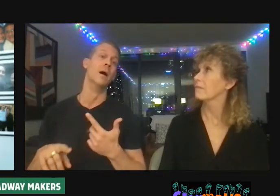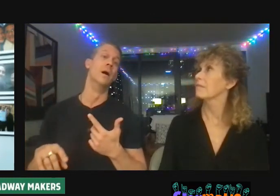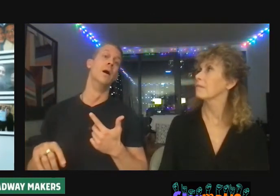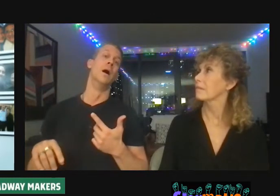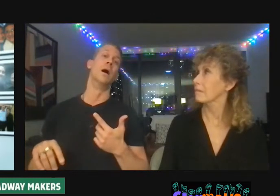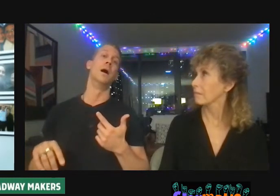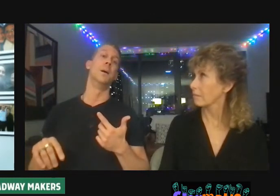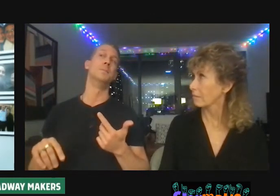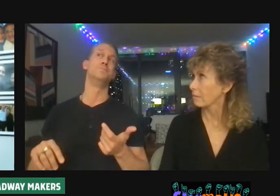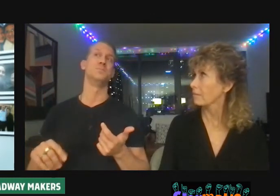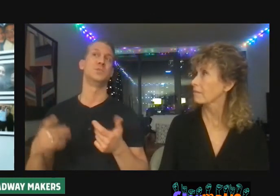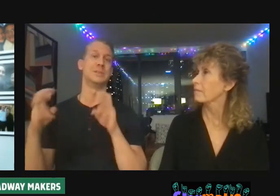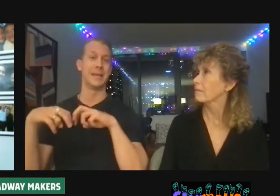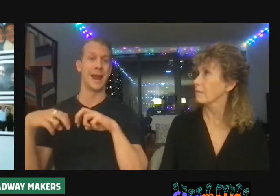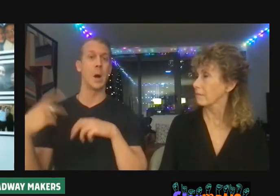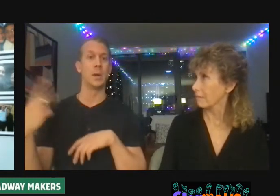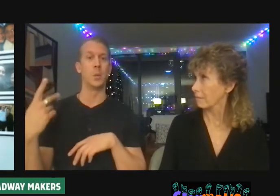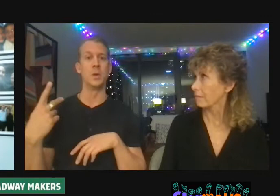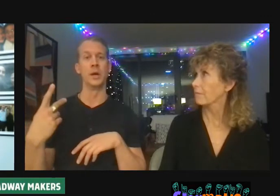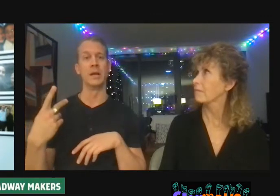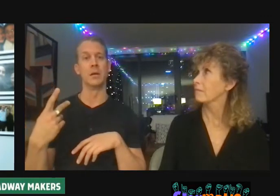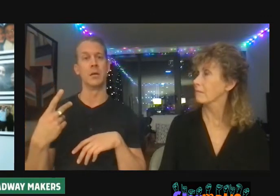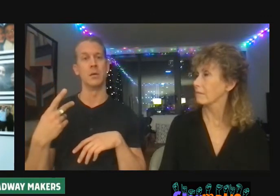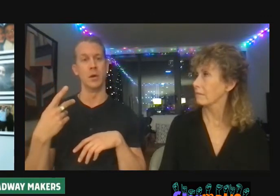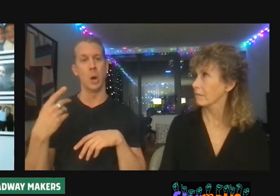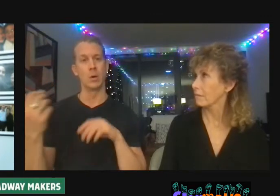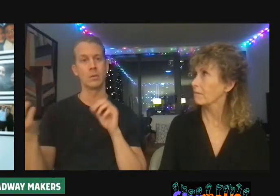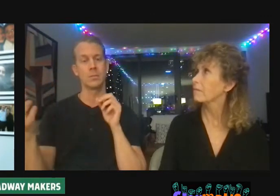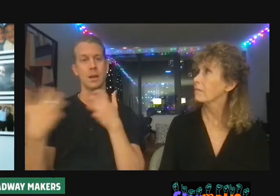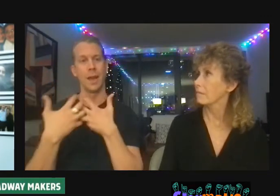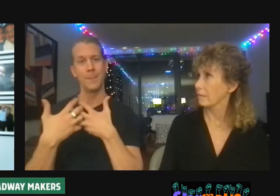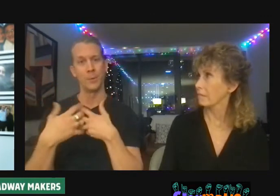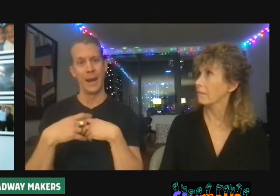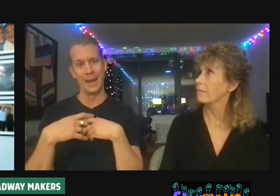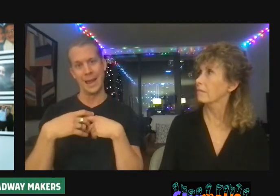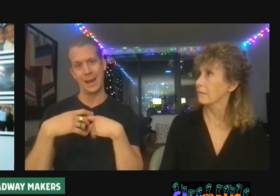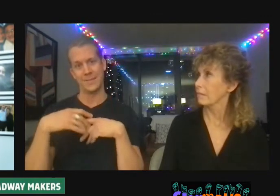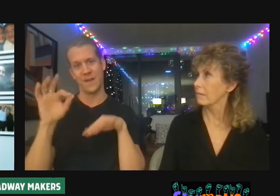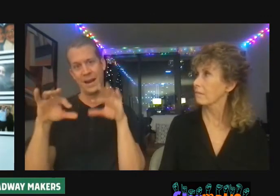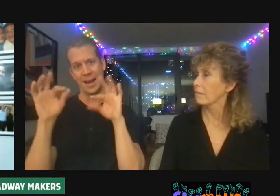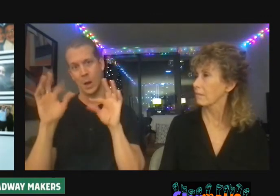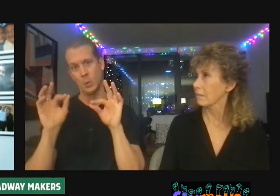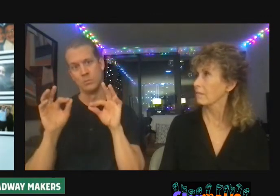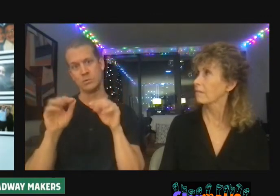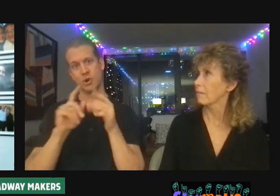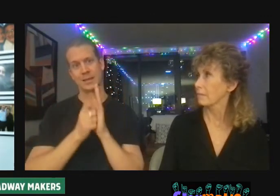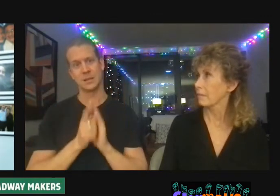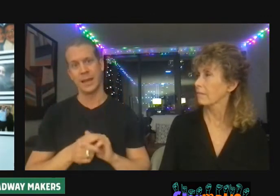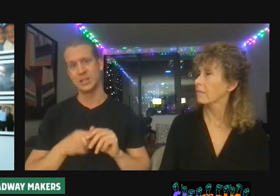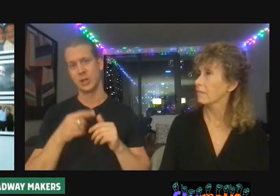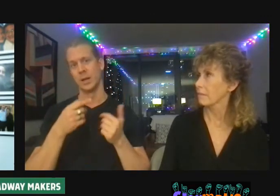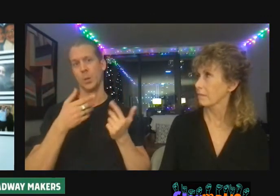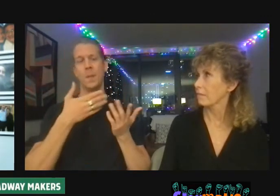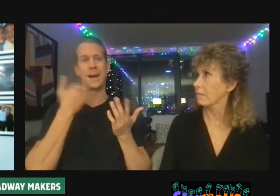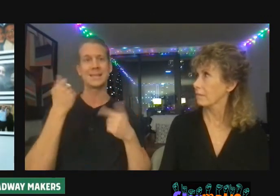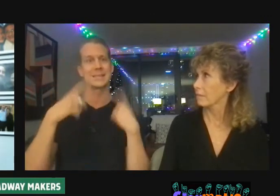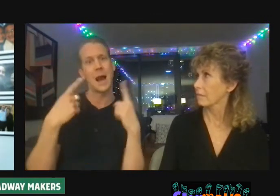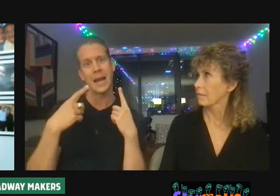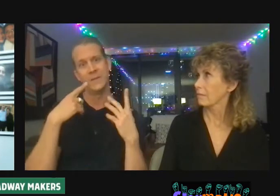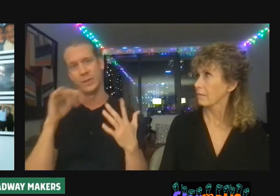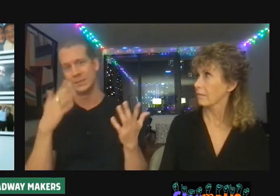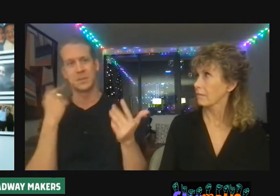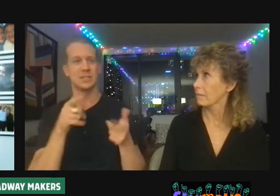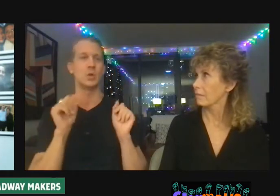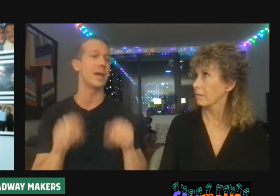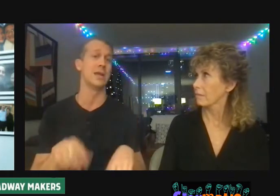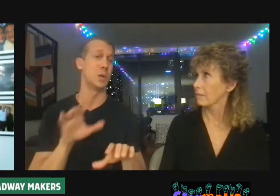friend, to sit down and we would, you know, collaborate and find out translation, the back